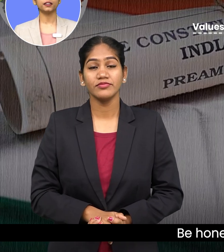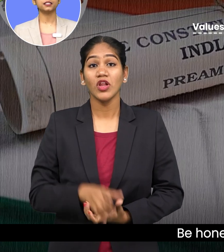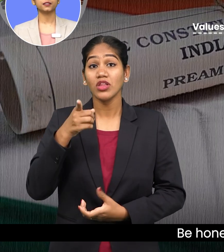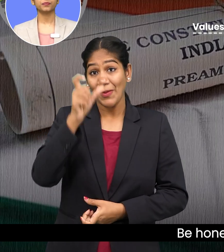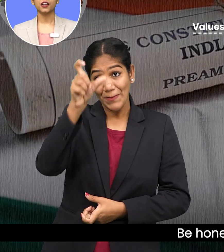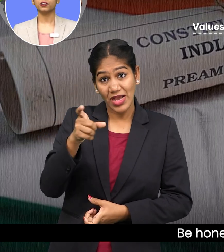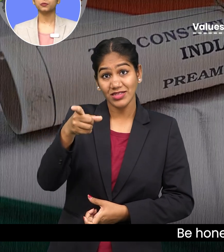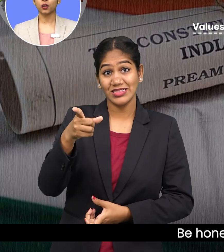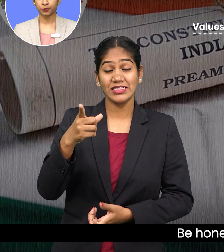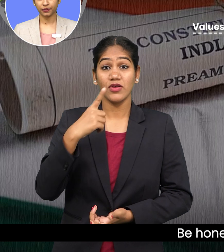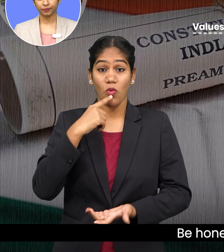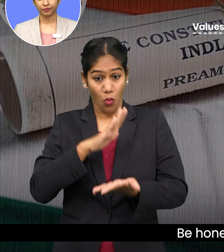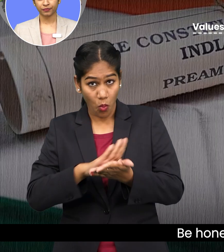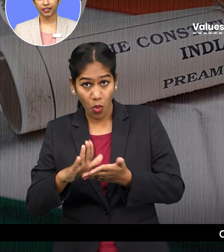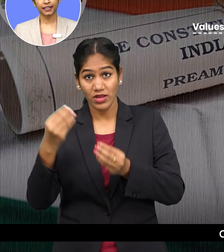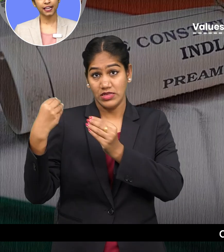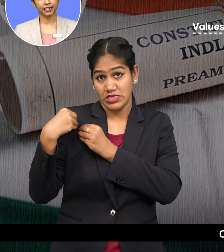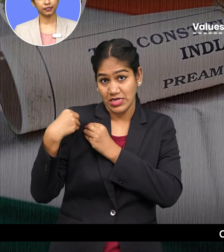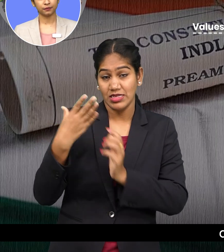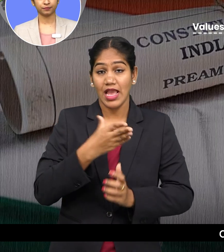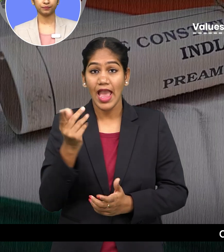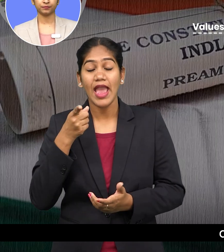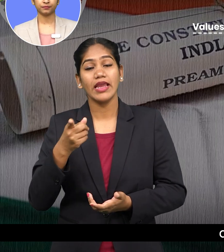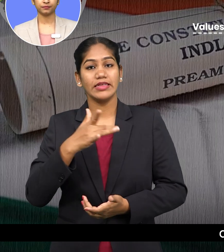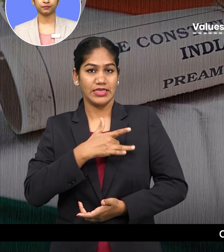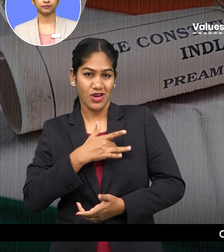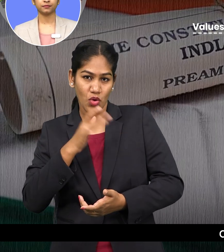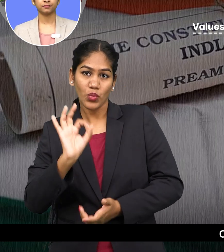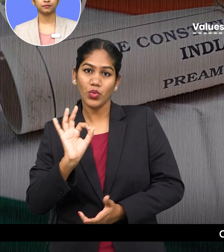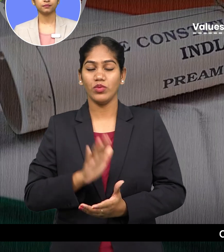Be honest, responsible, and kind.